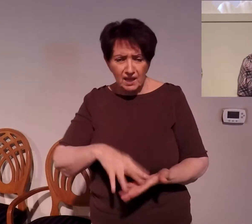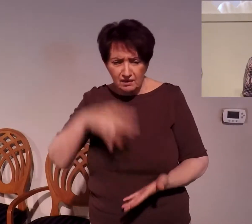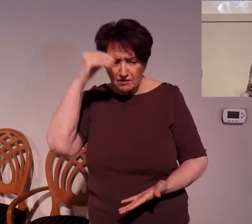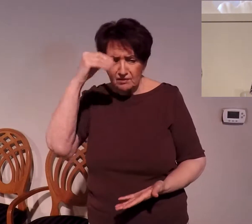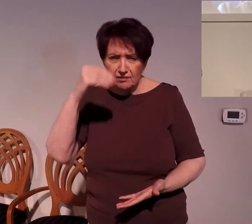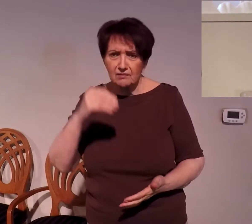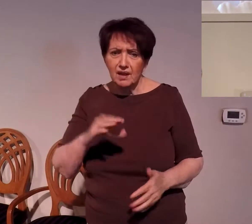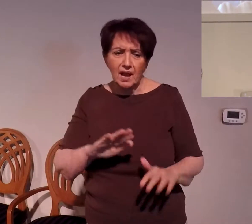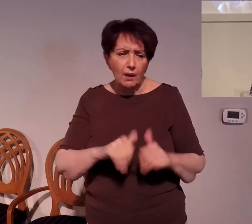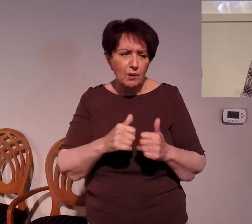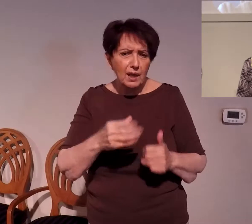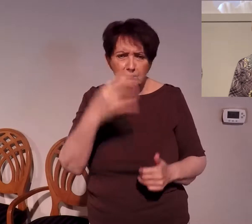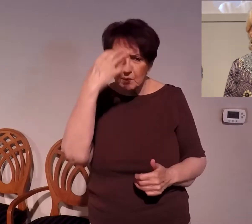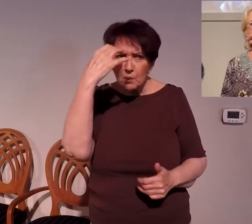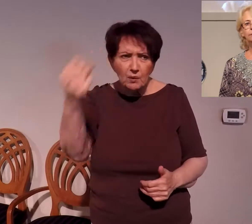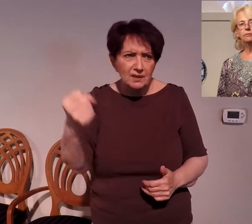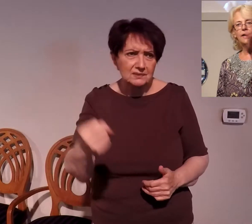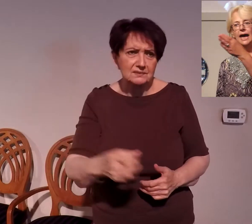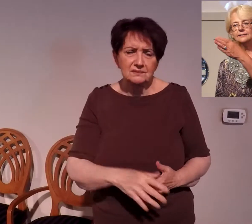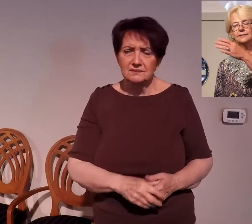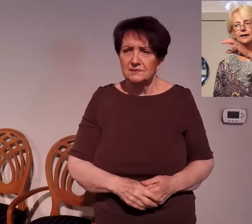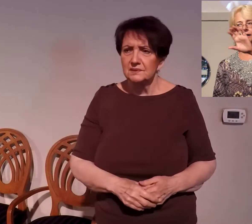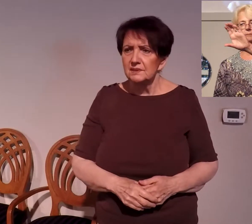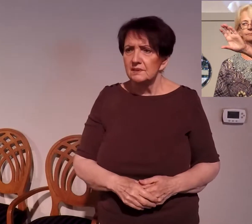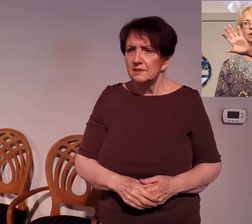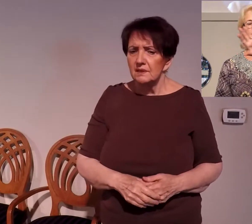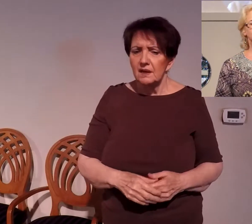get from that